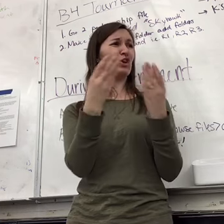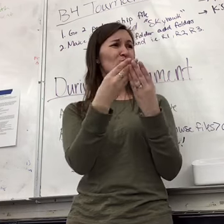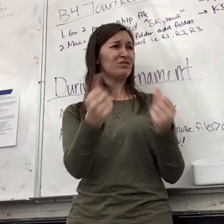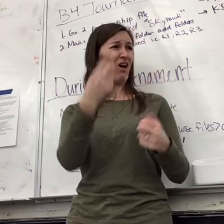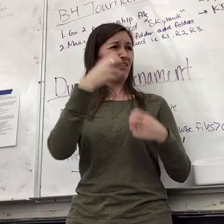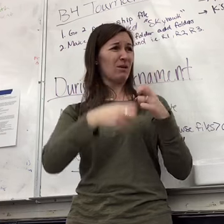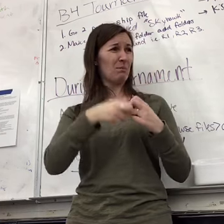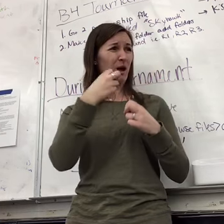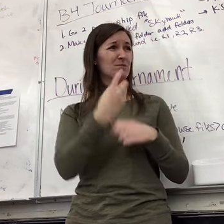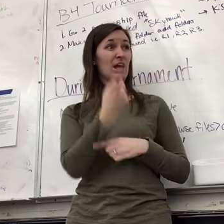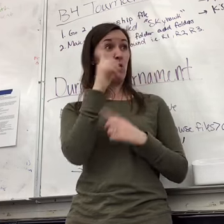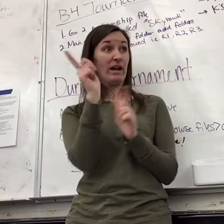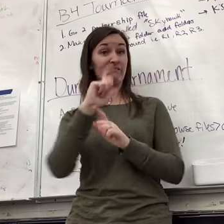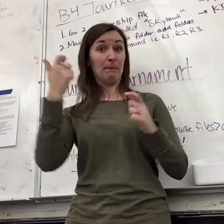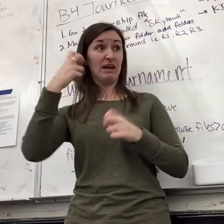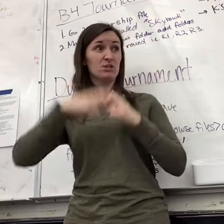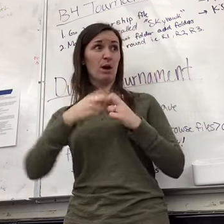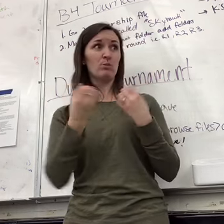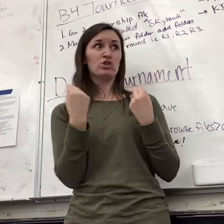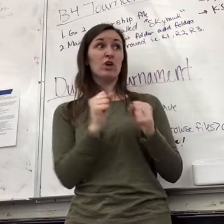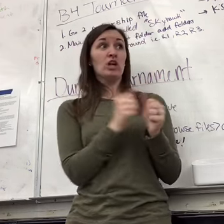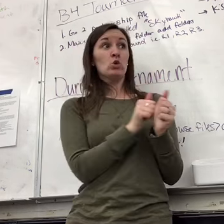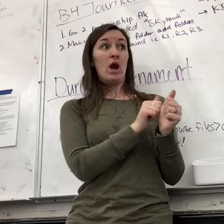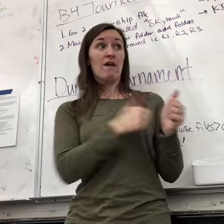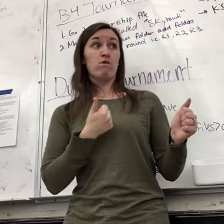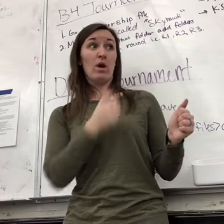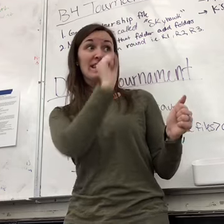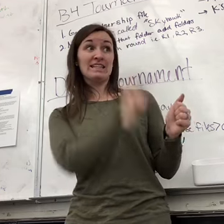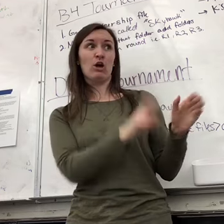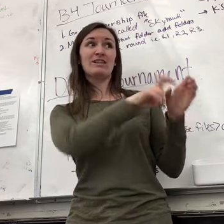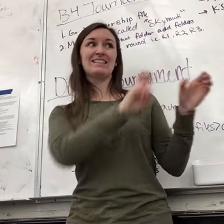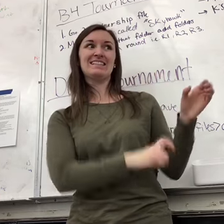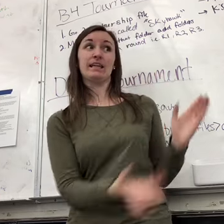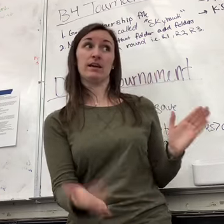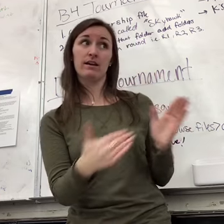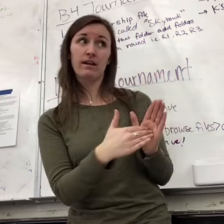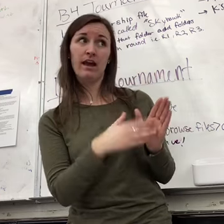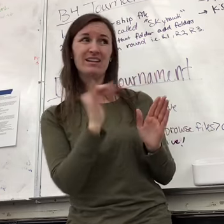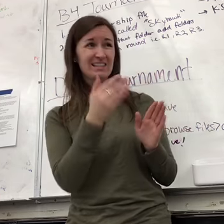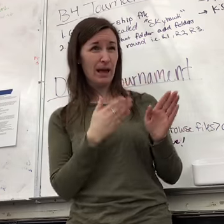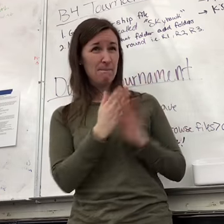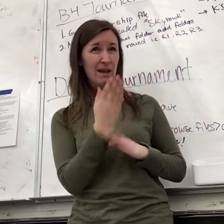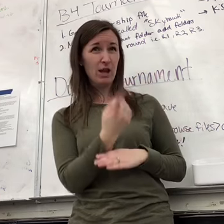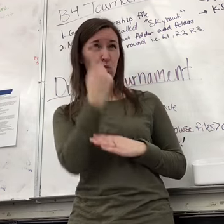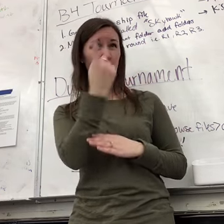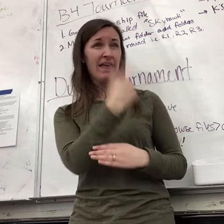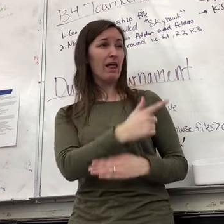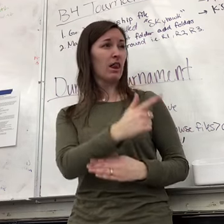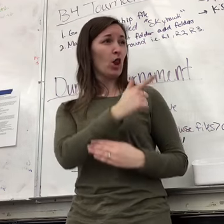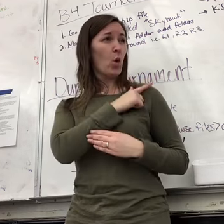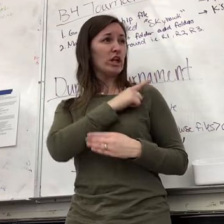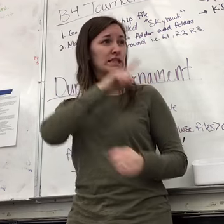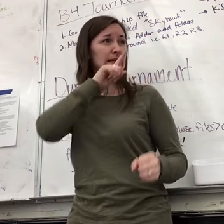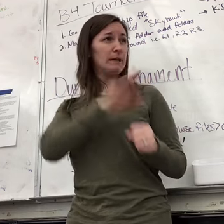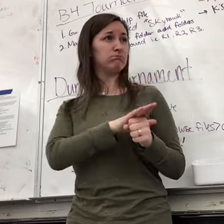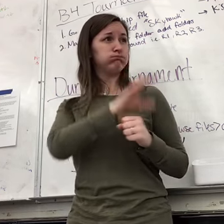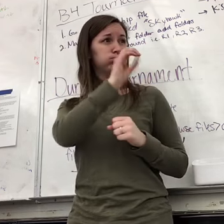just seceding again? Yes. The main thing that stopped it was just the oath, the amnesty oath. I would say it's a lot of